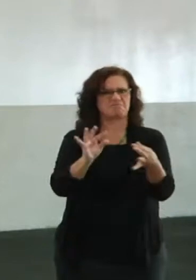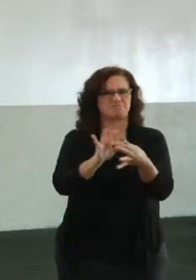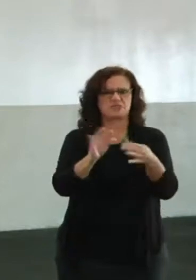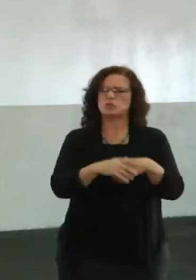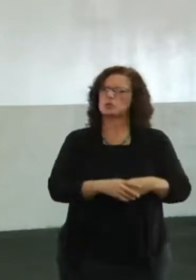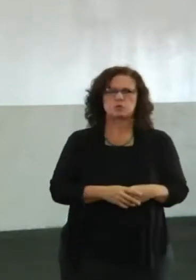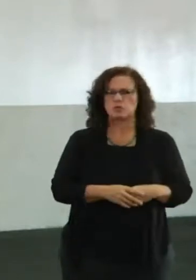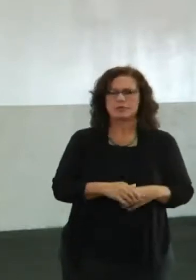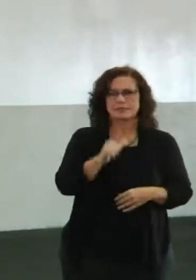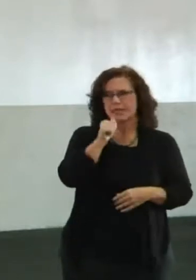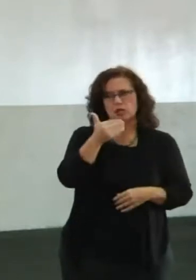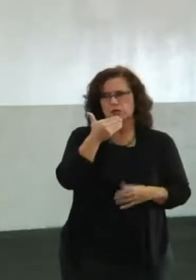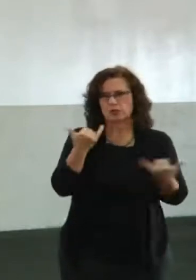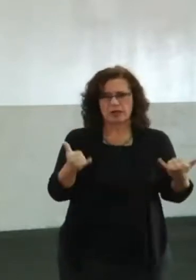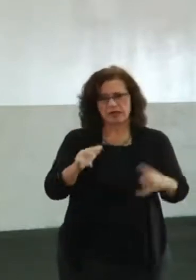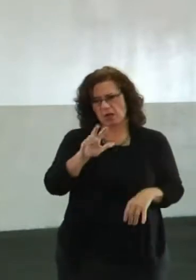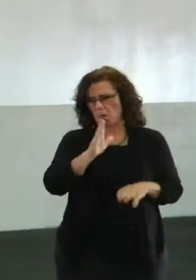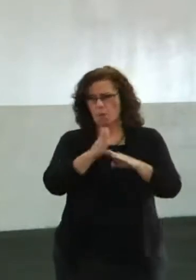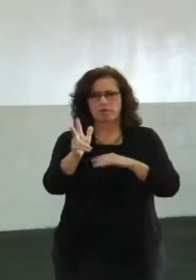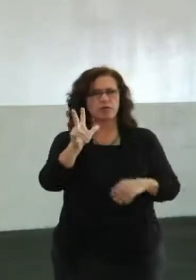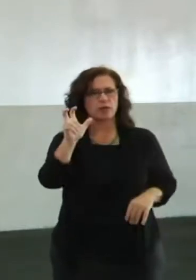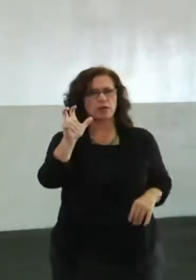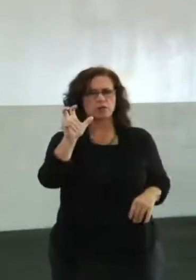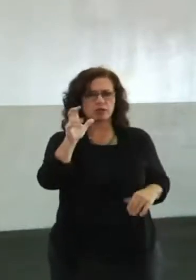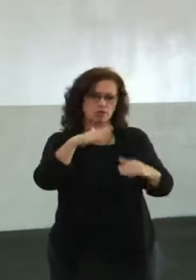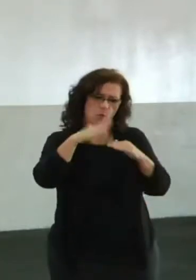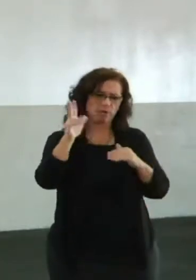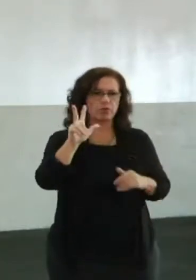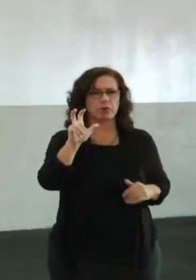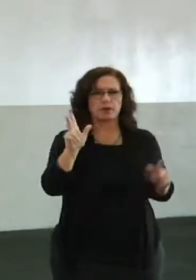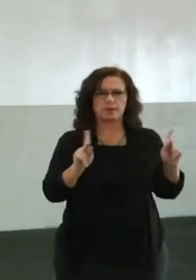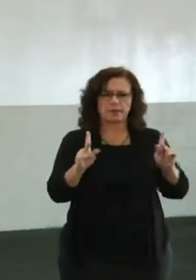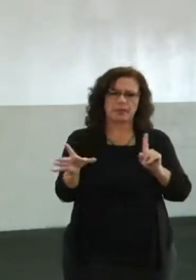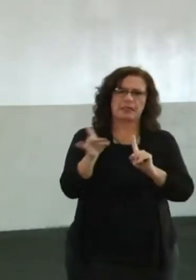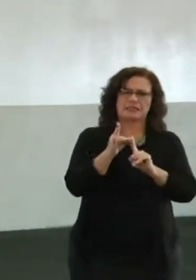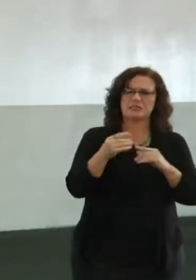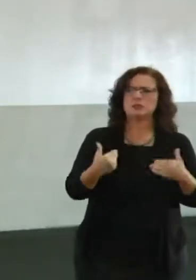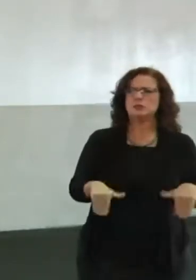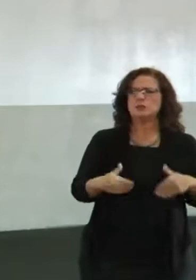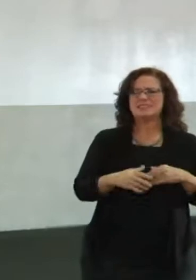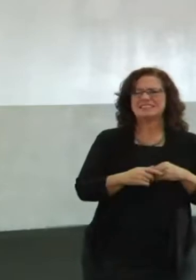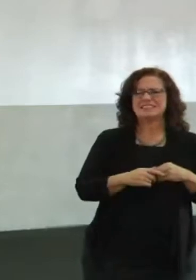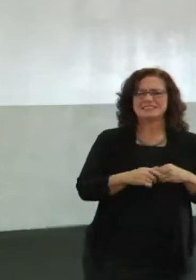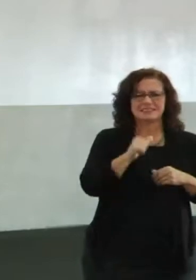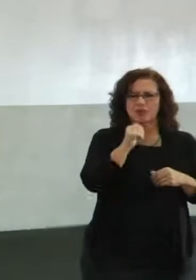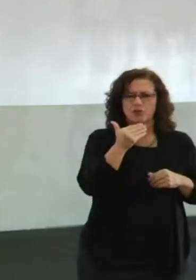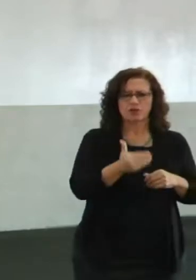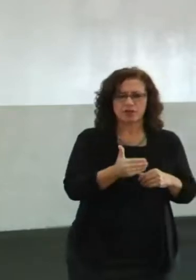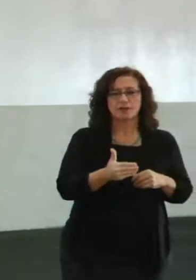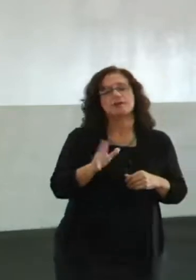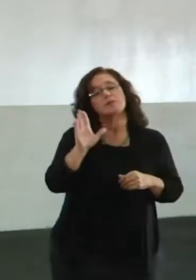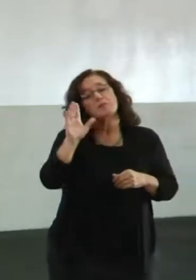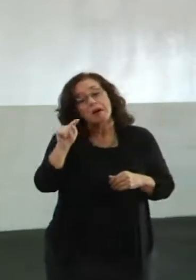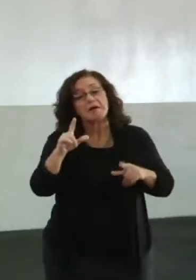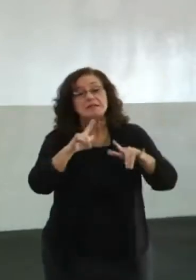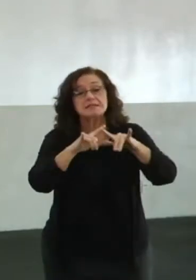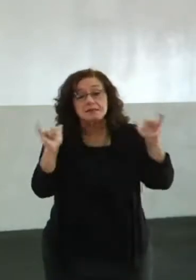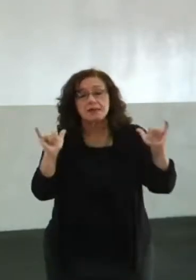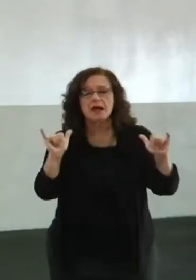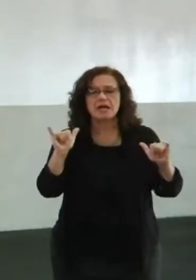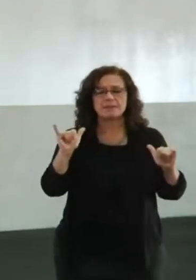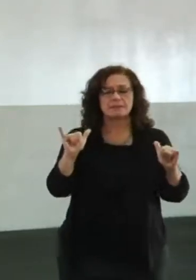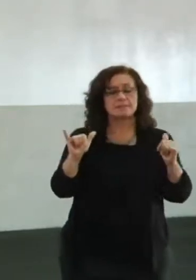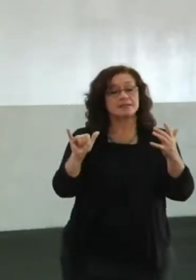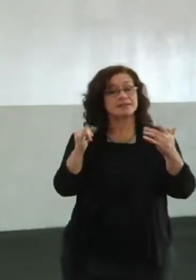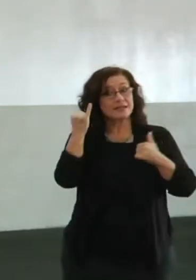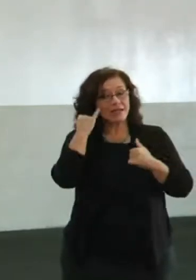and that's the fact. But there is some hope, and it is that these 2 weeks, if we stay